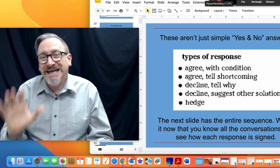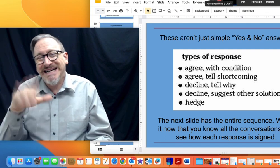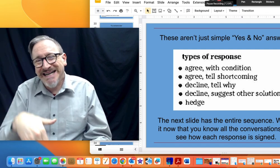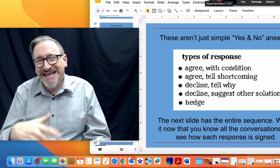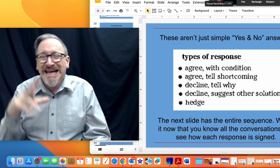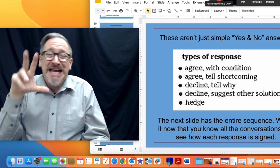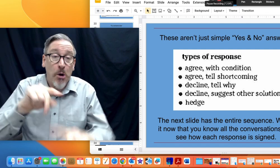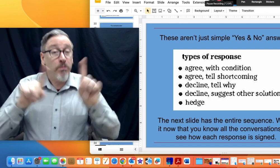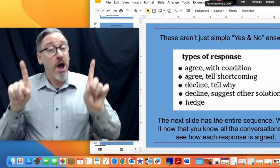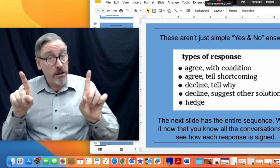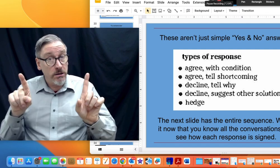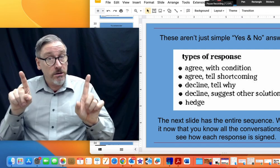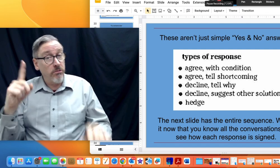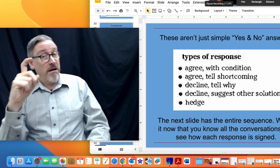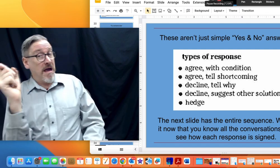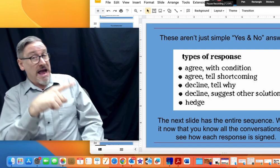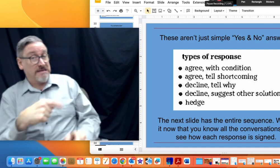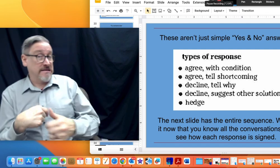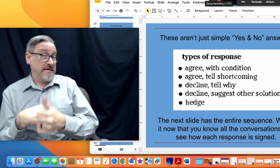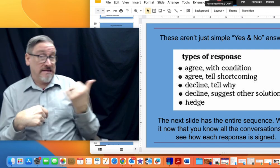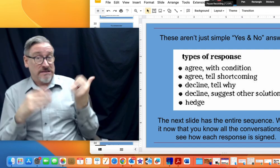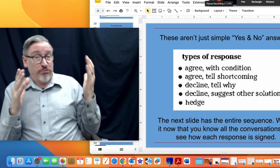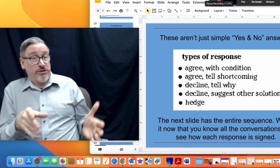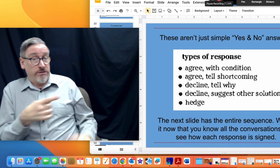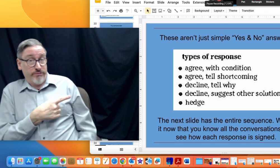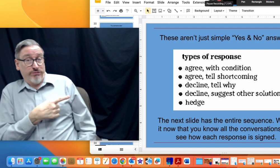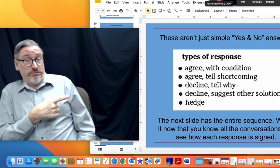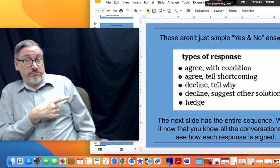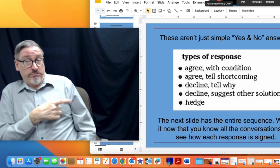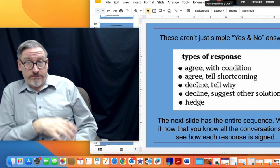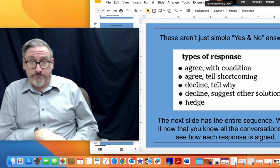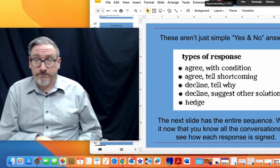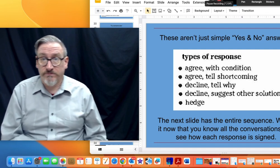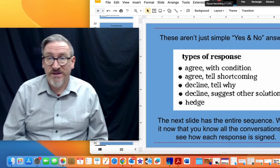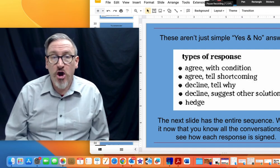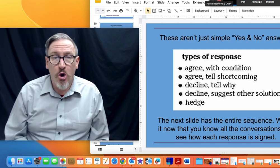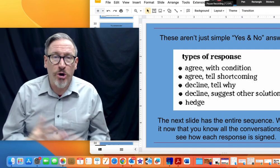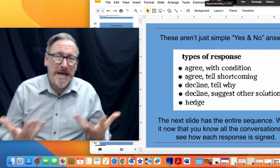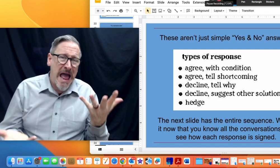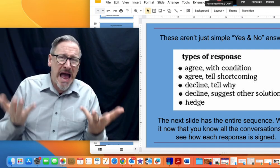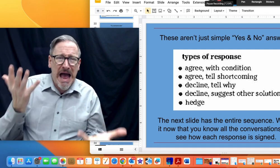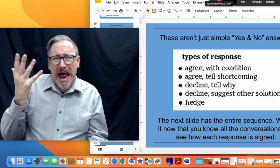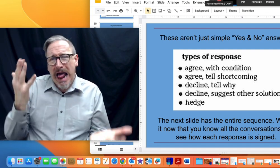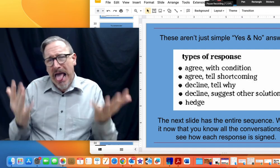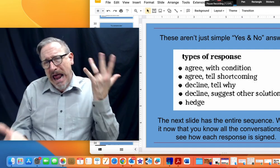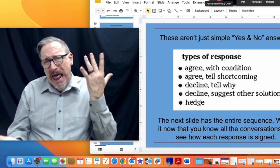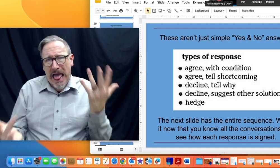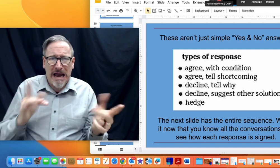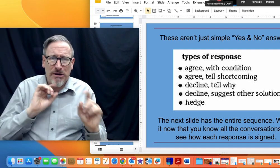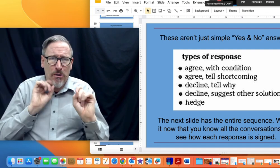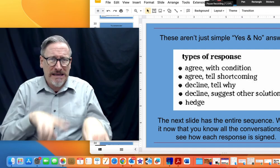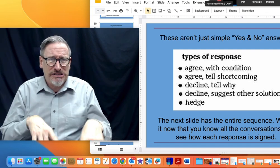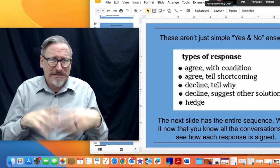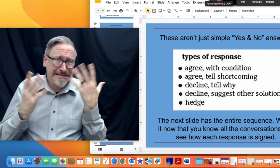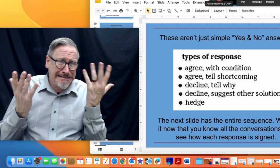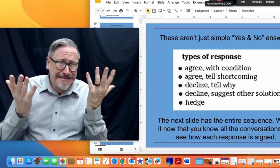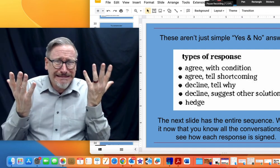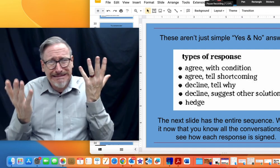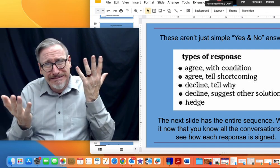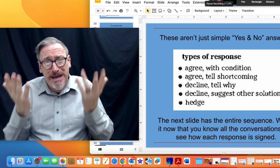Or no, but ask this person. Or no